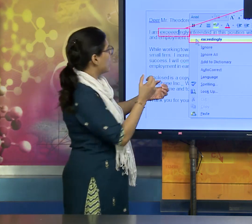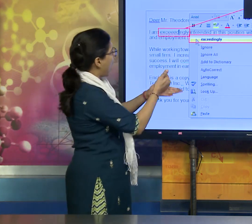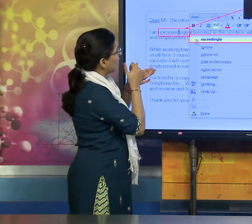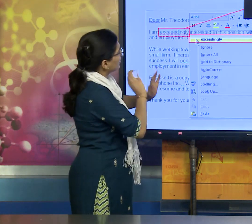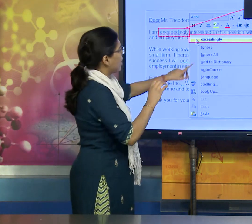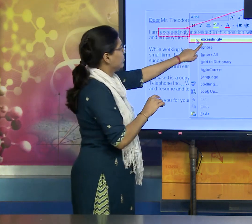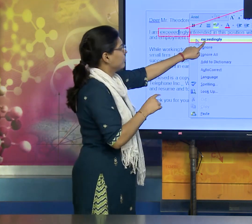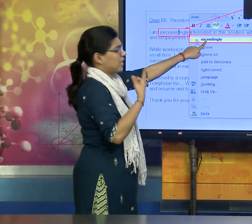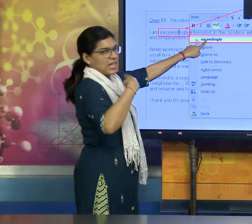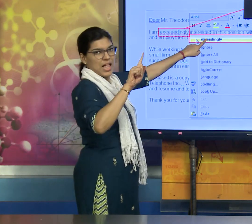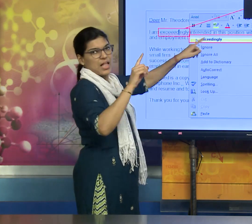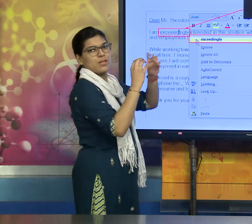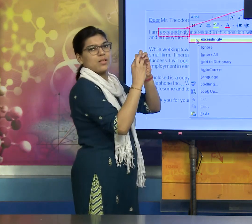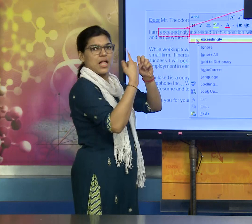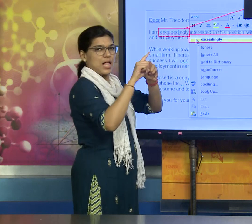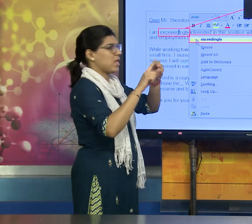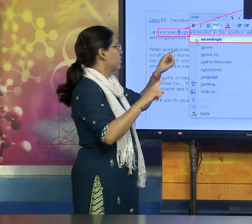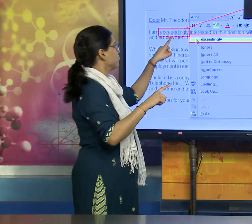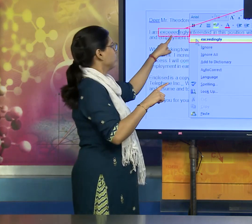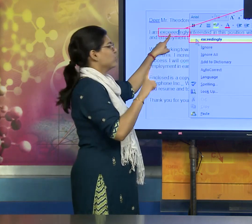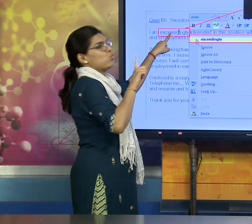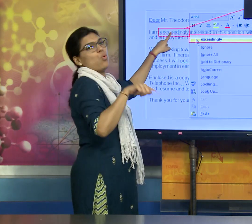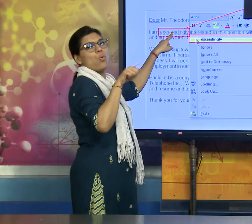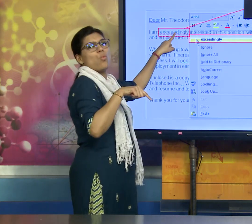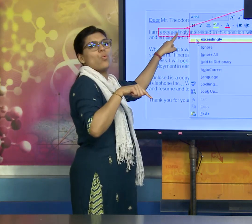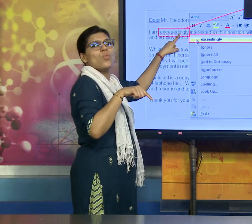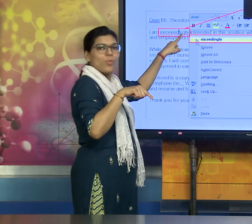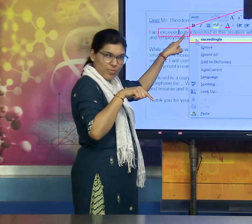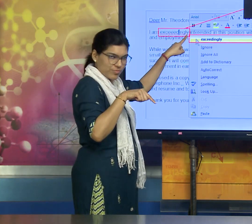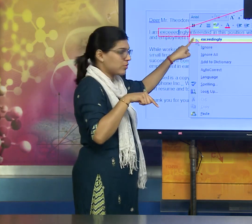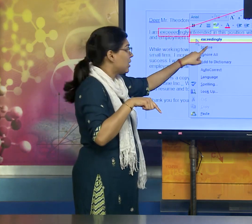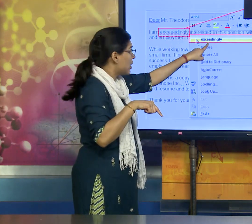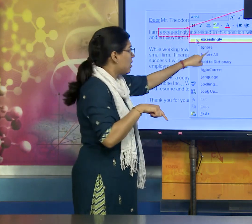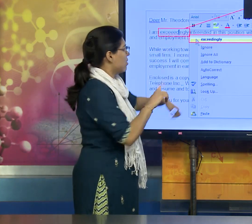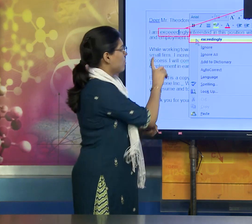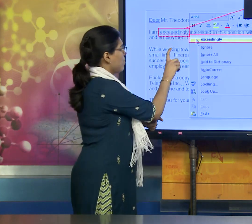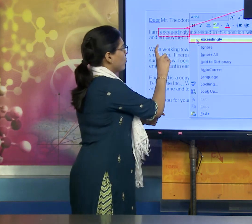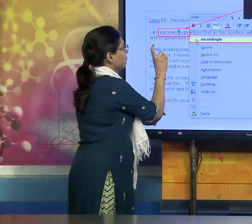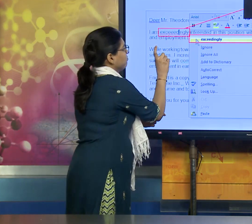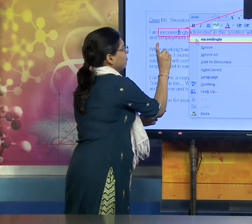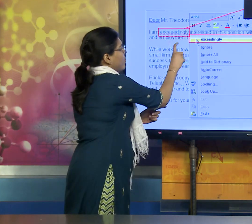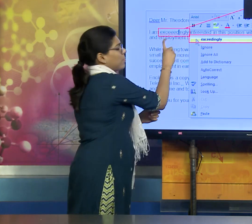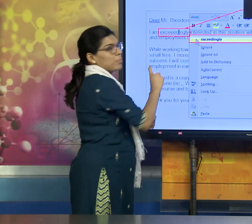word will appear and you have to click on the suggested word, so